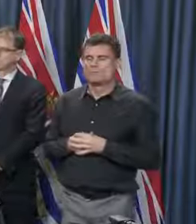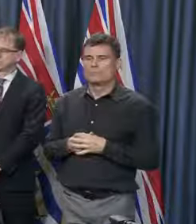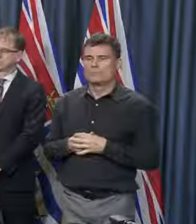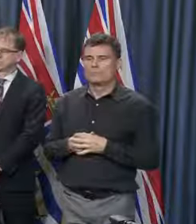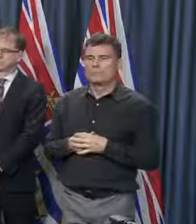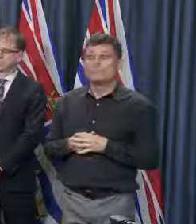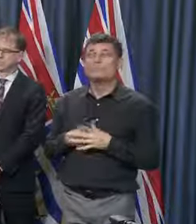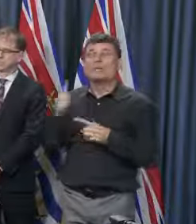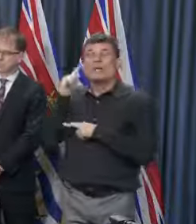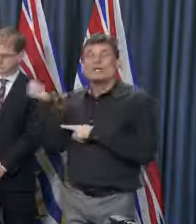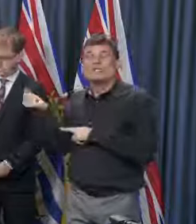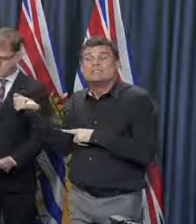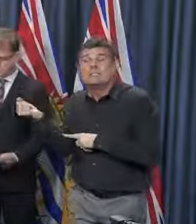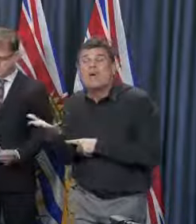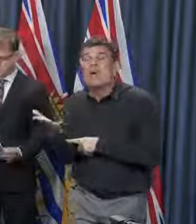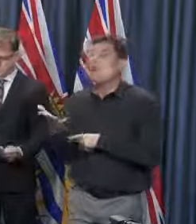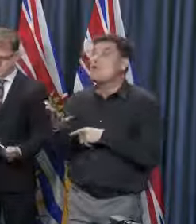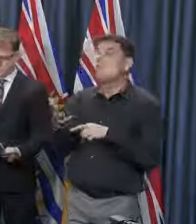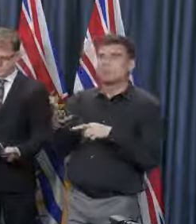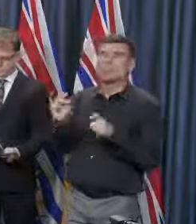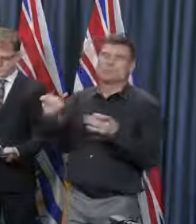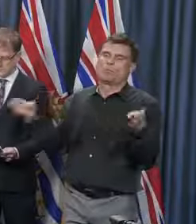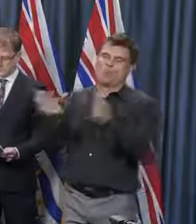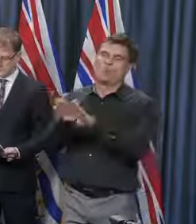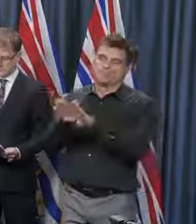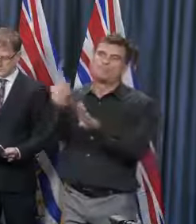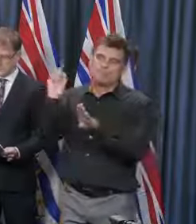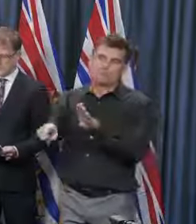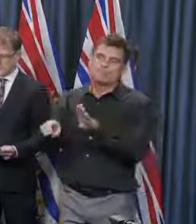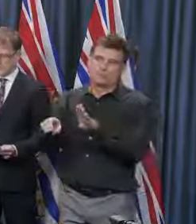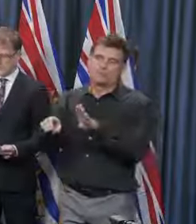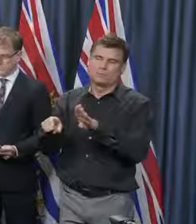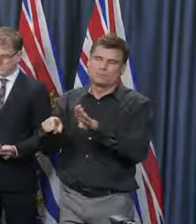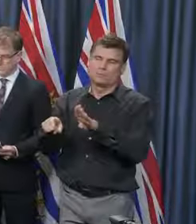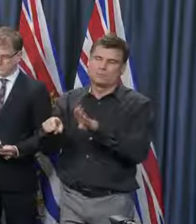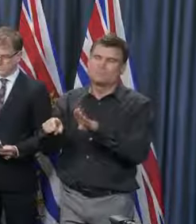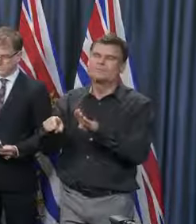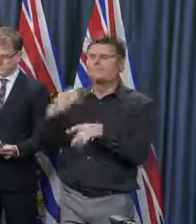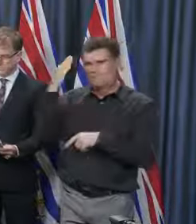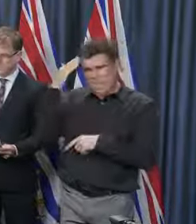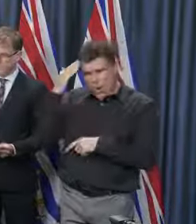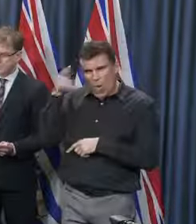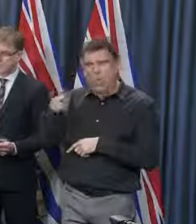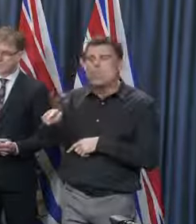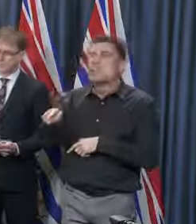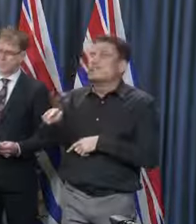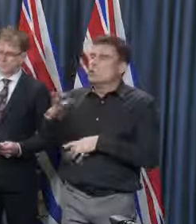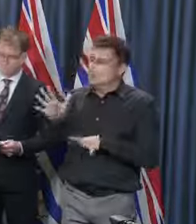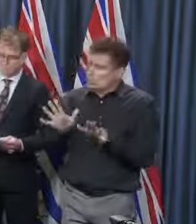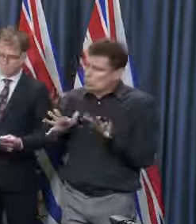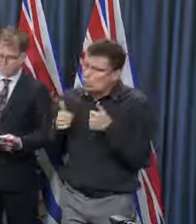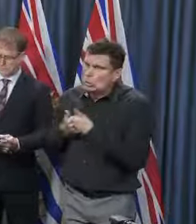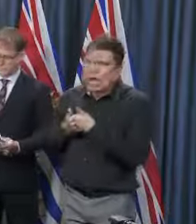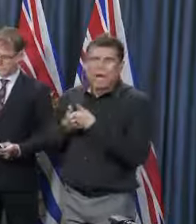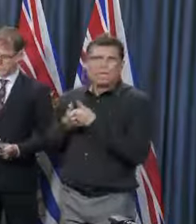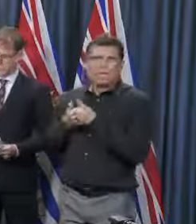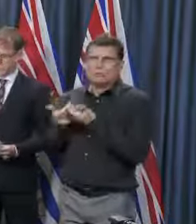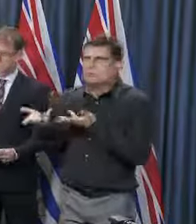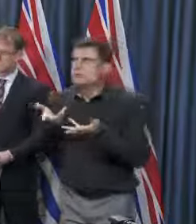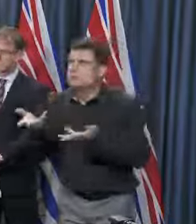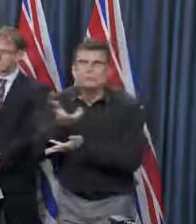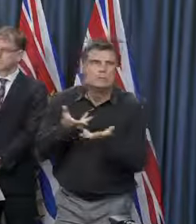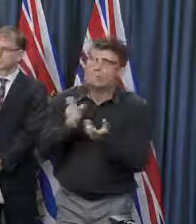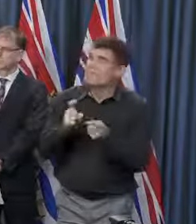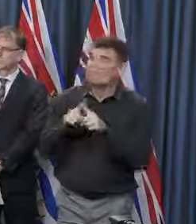So as I've said, this is a very challenging time for all of us. One of the other measures that we'll be taking